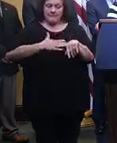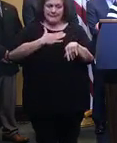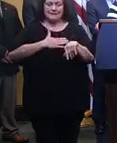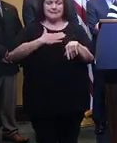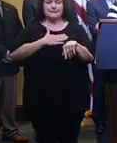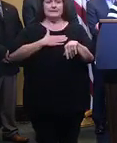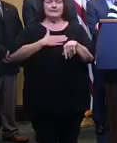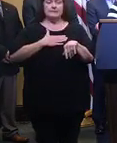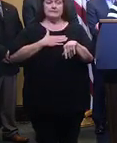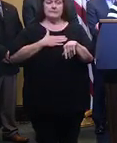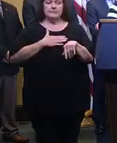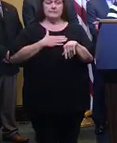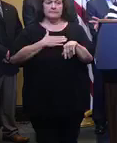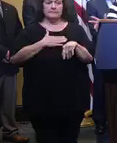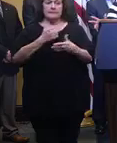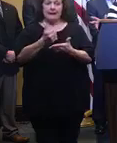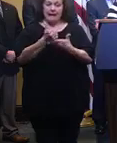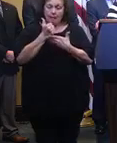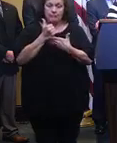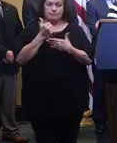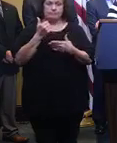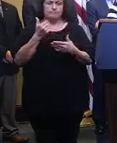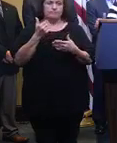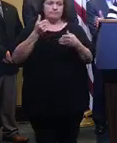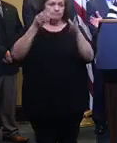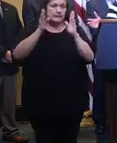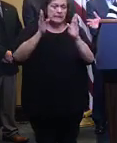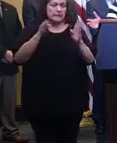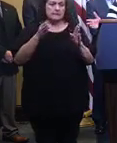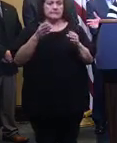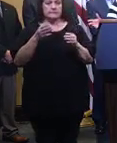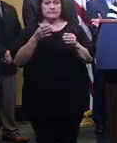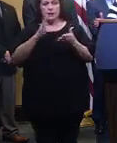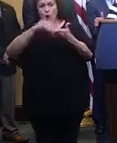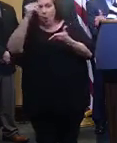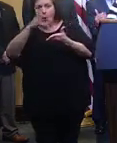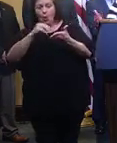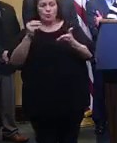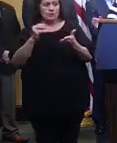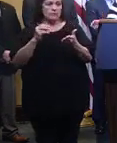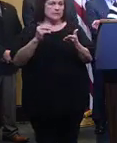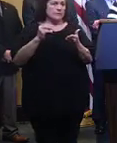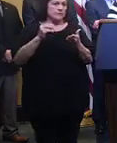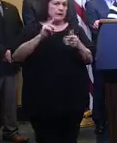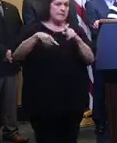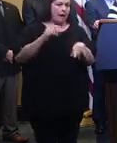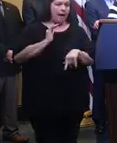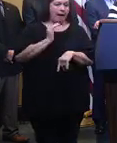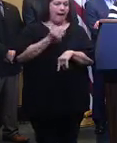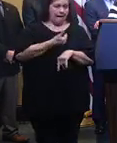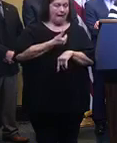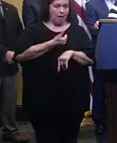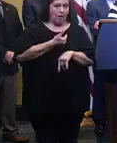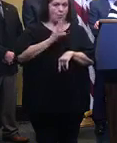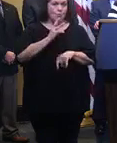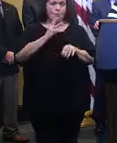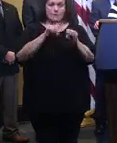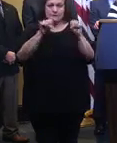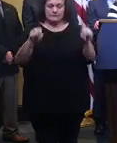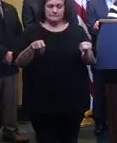leaning on in, listening, needing to educate themselves and have a greater understanding of our existing